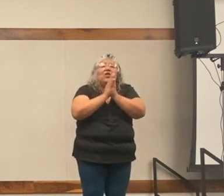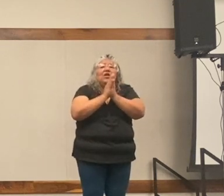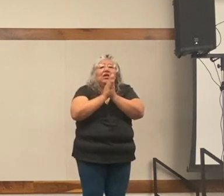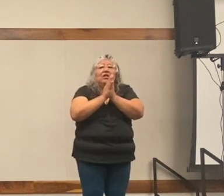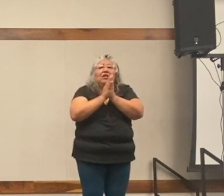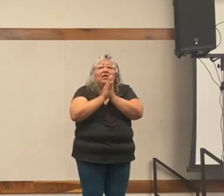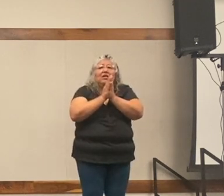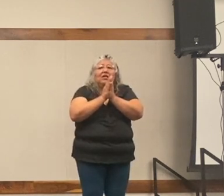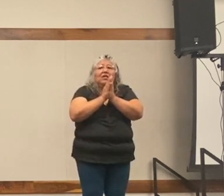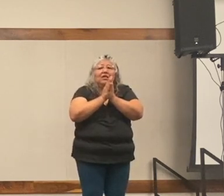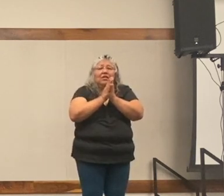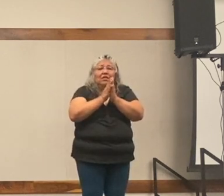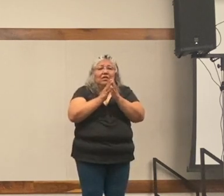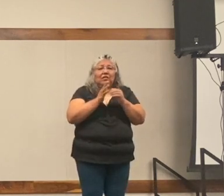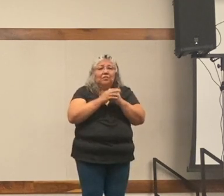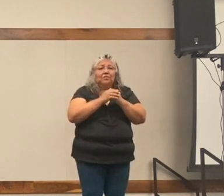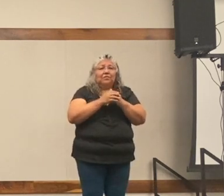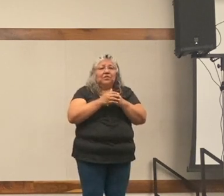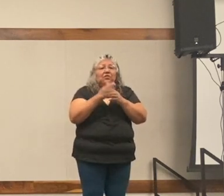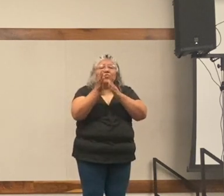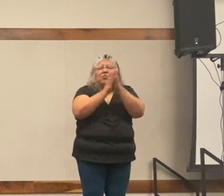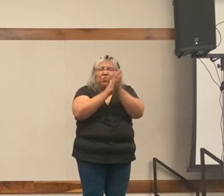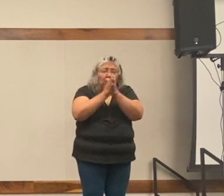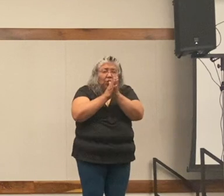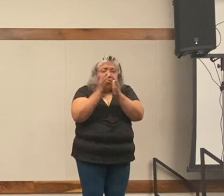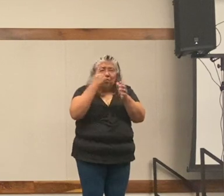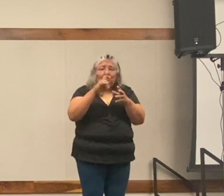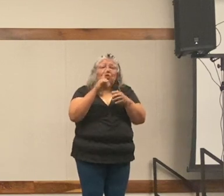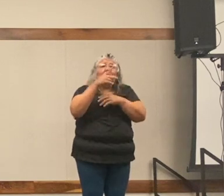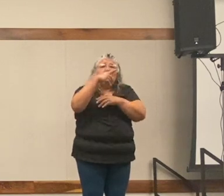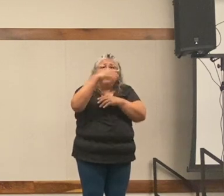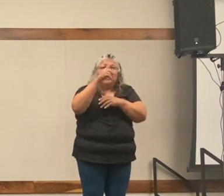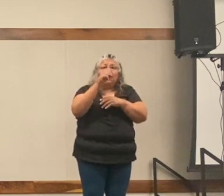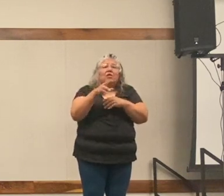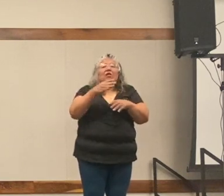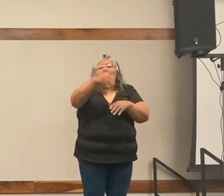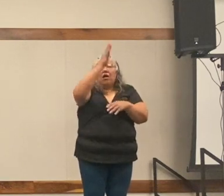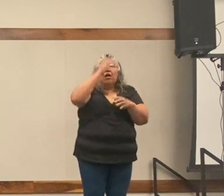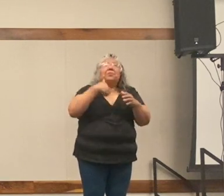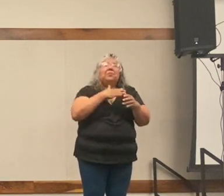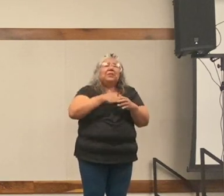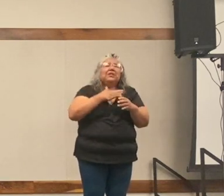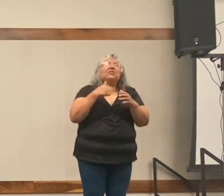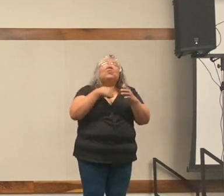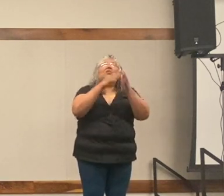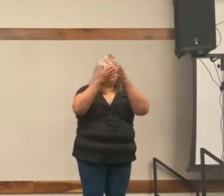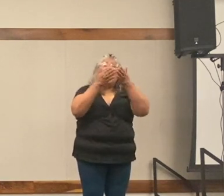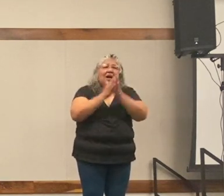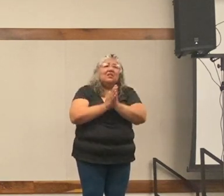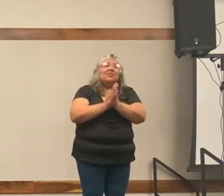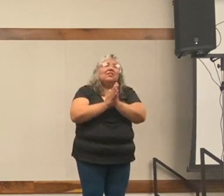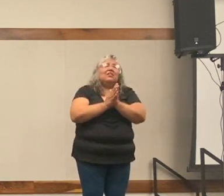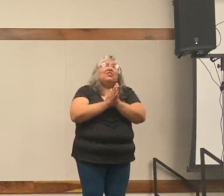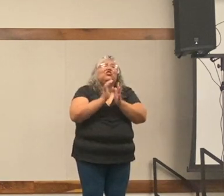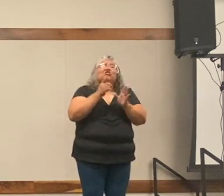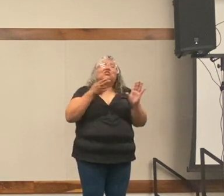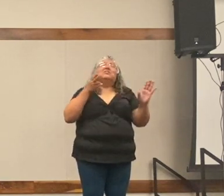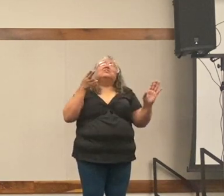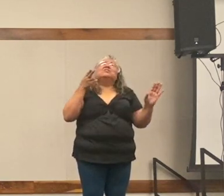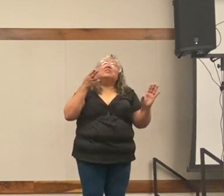in place and passionately for Peter. They're saying, Father, please, we're asking that you just step